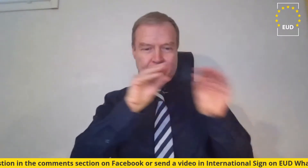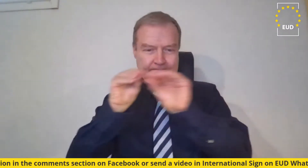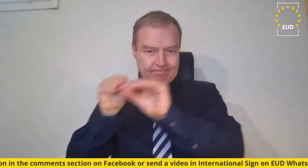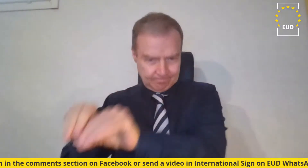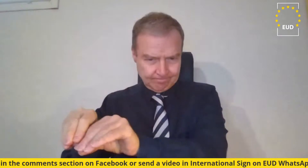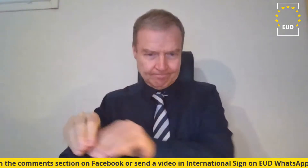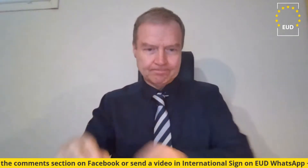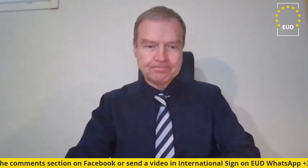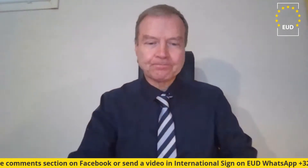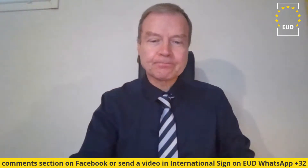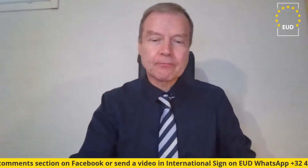2018,